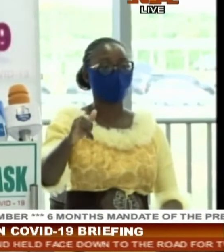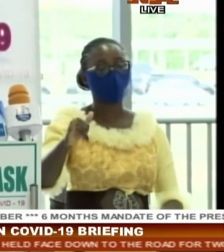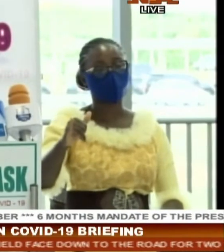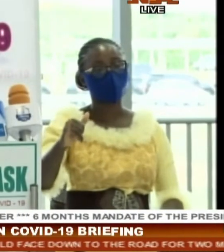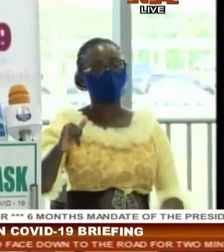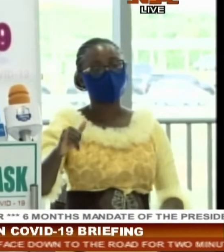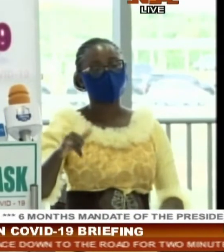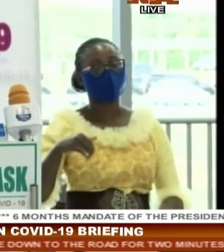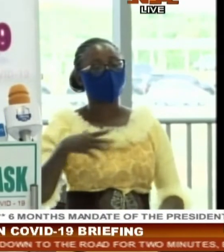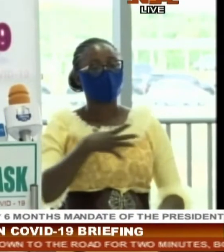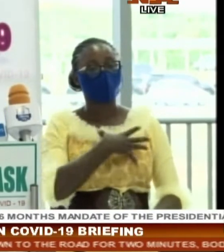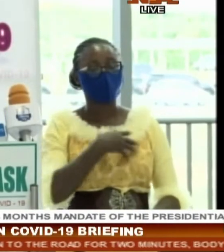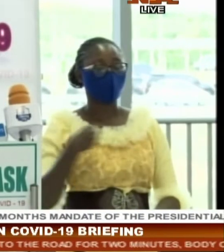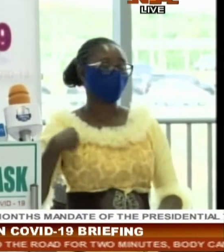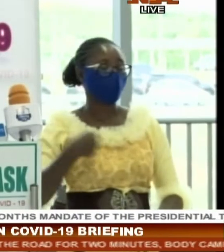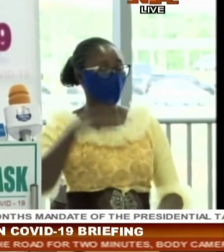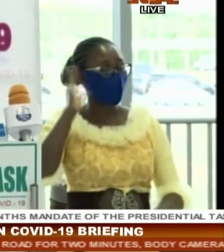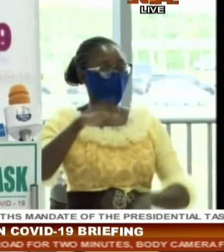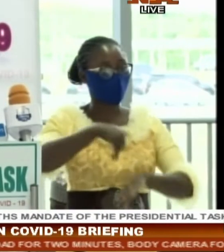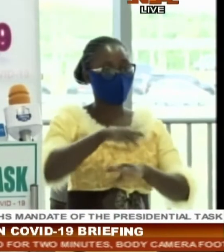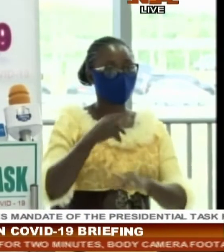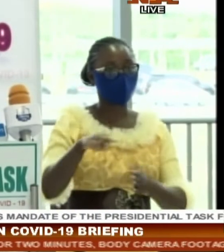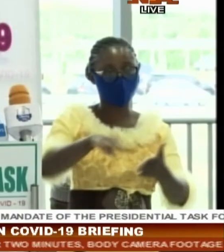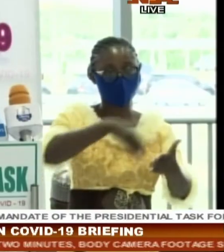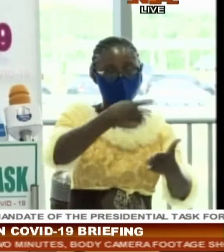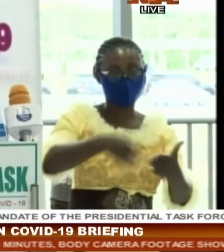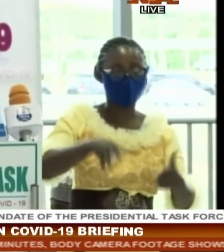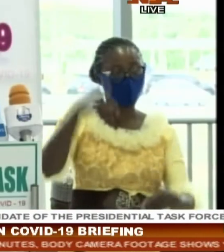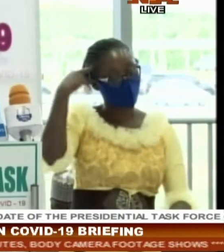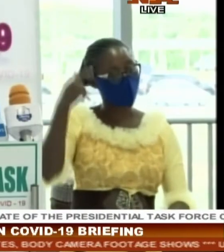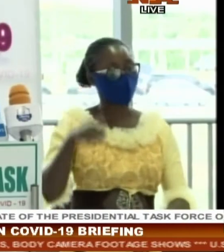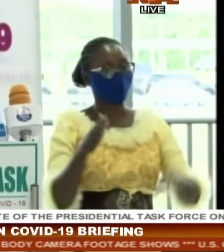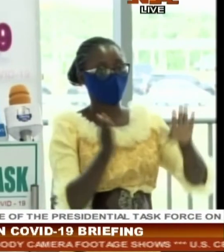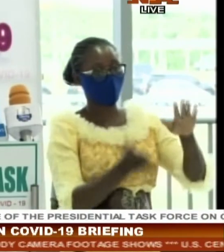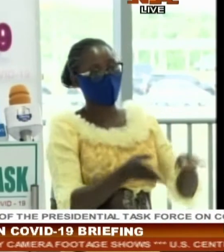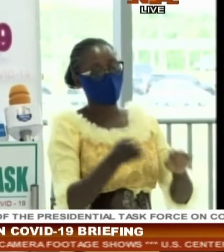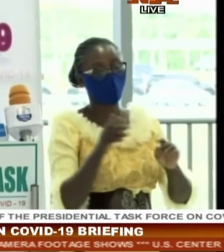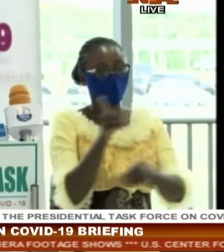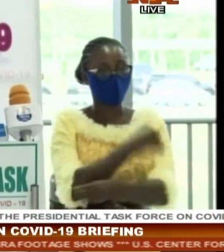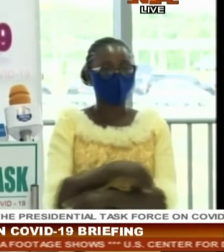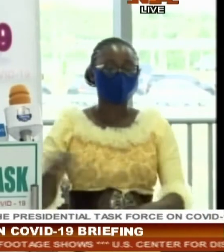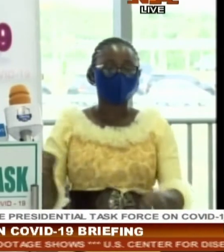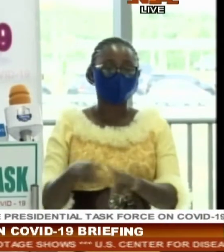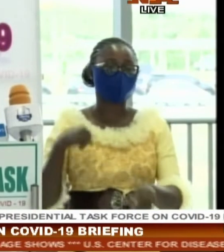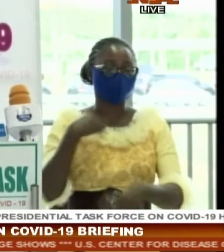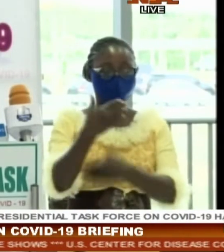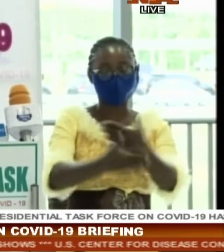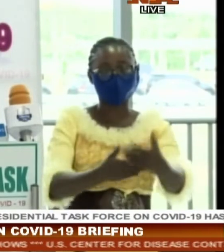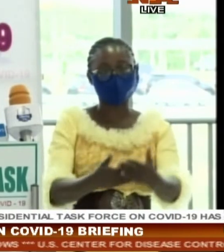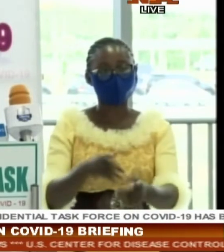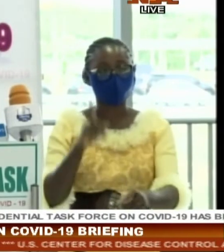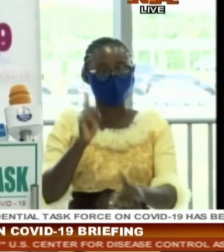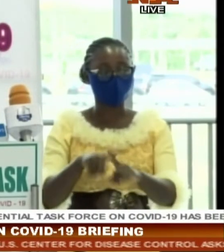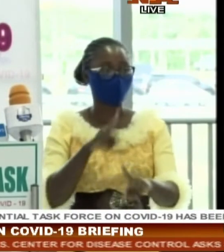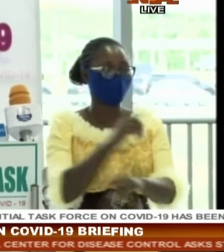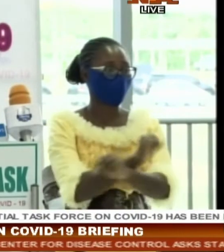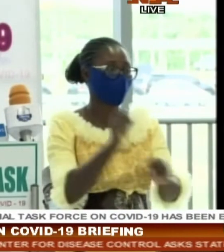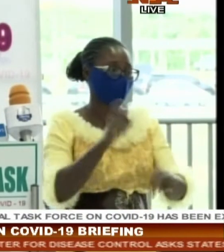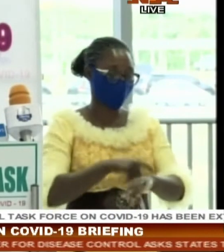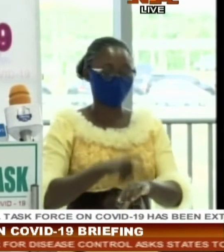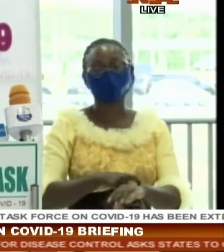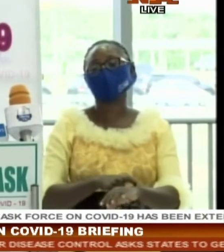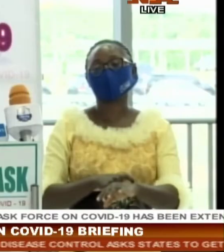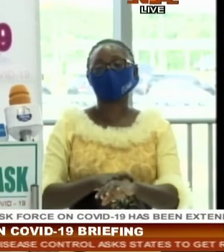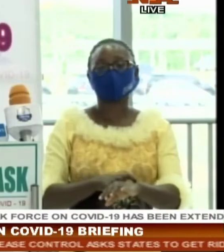And then we will release to you the timetable for remaining days as we go, because it's lengthy, to save time. In